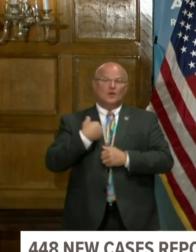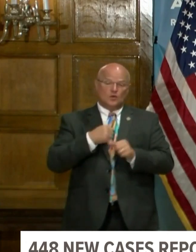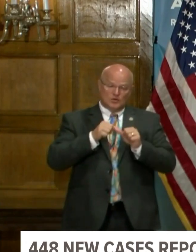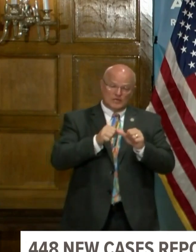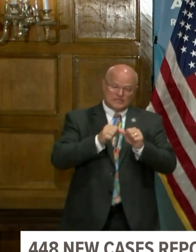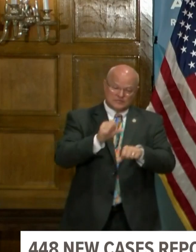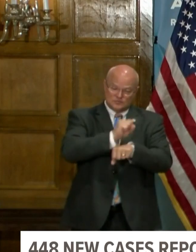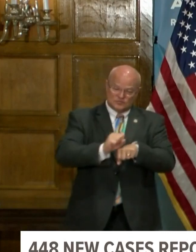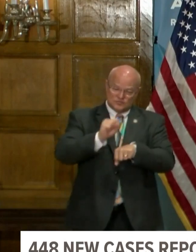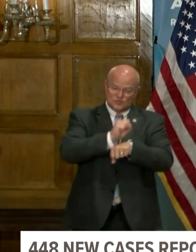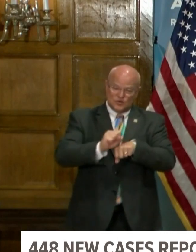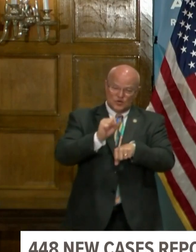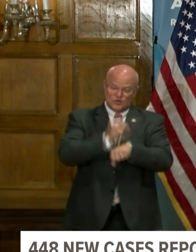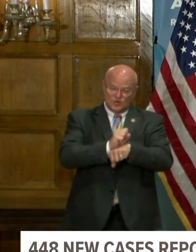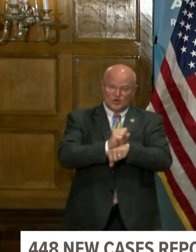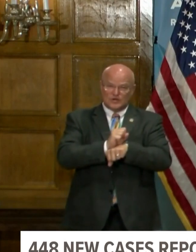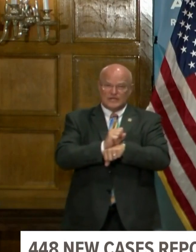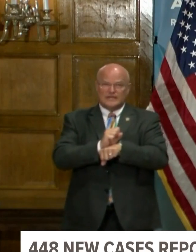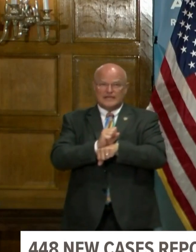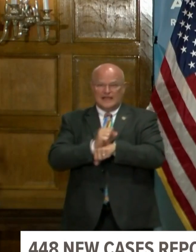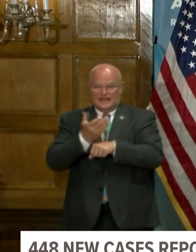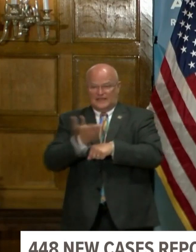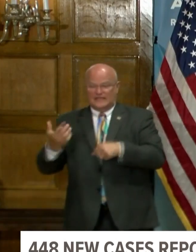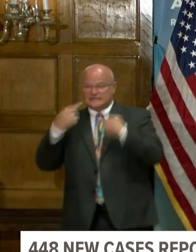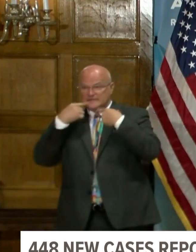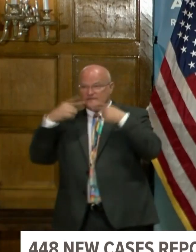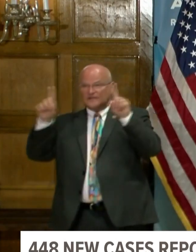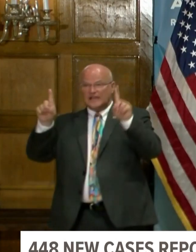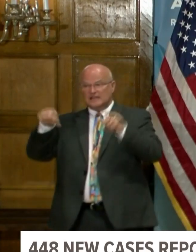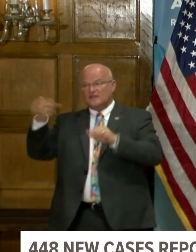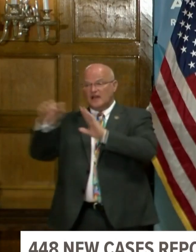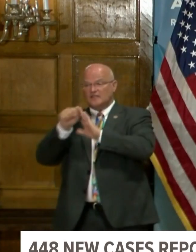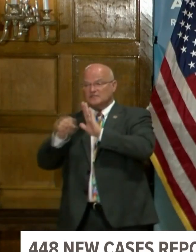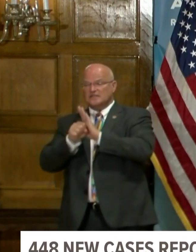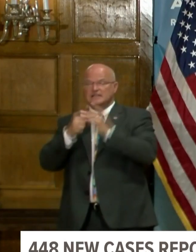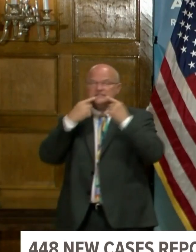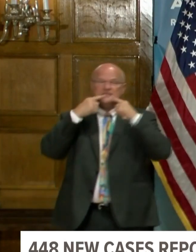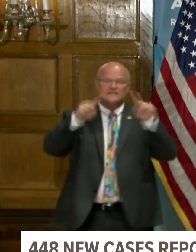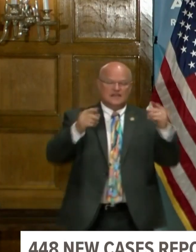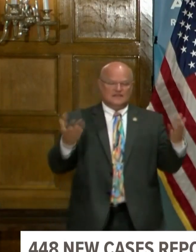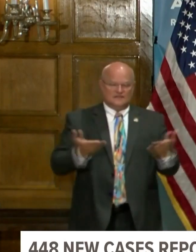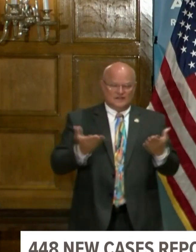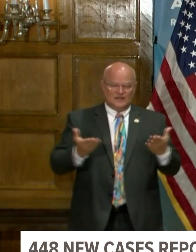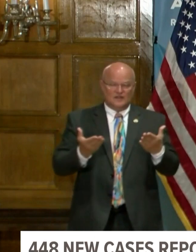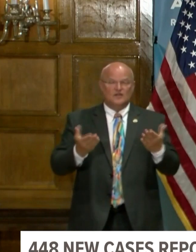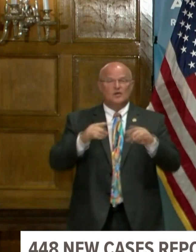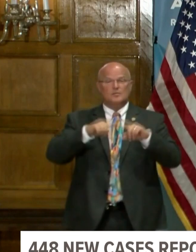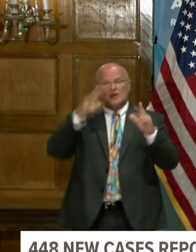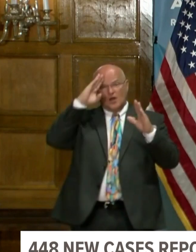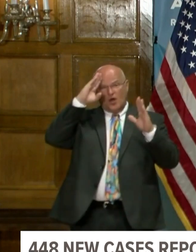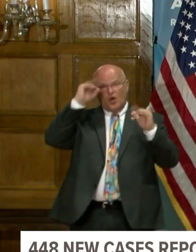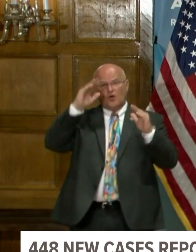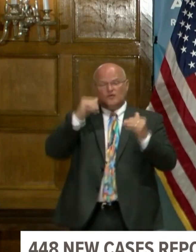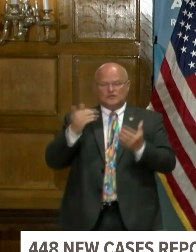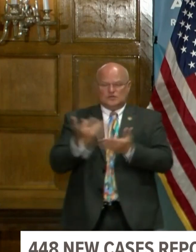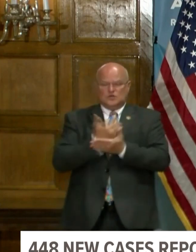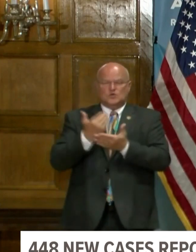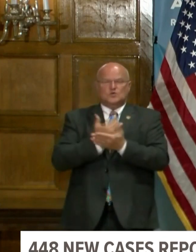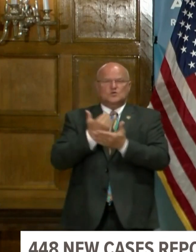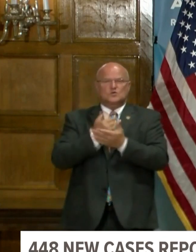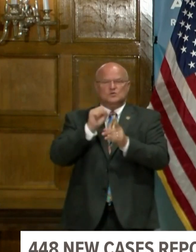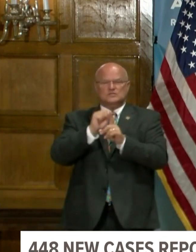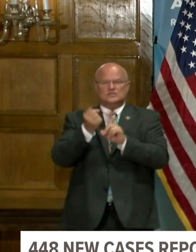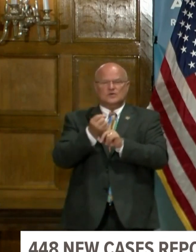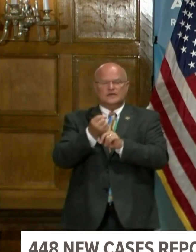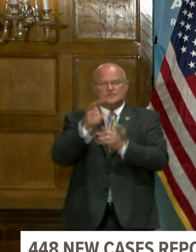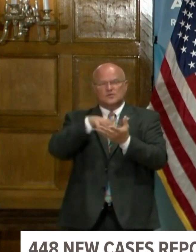are effective, have been effective in other states, but hopefully we'll gain some new insights that are specific to our situation